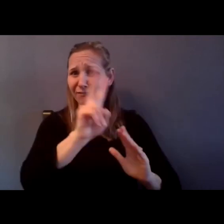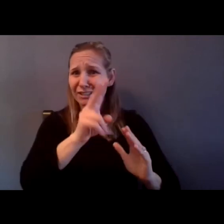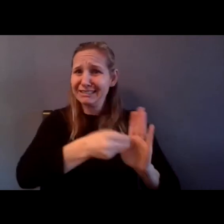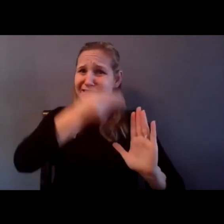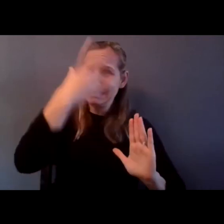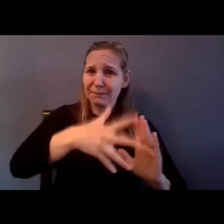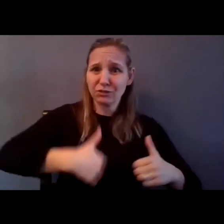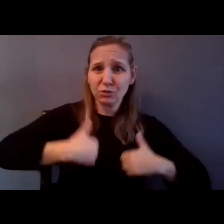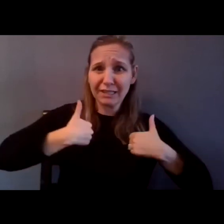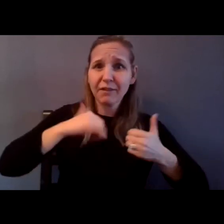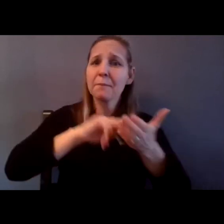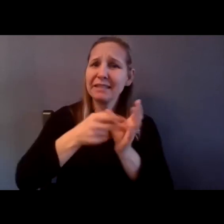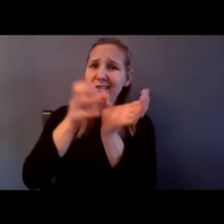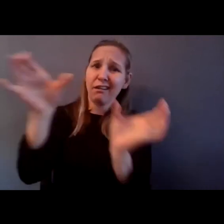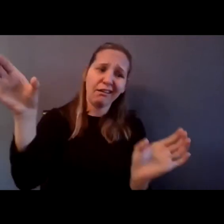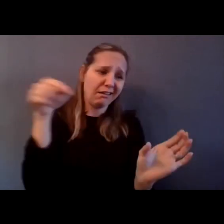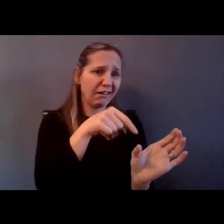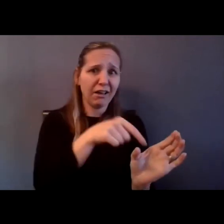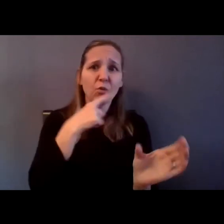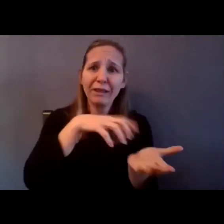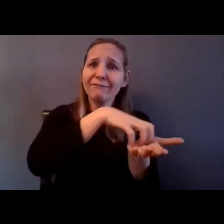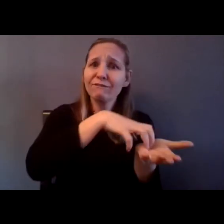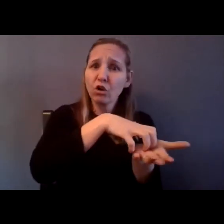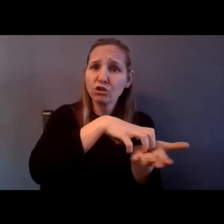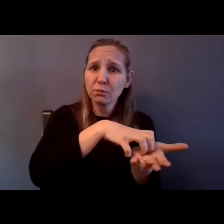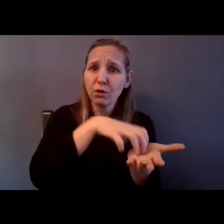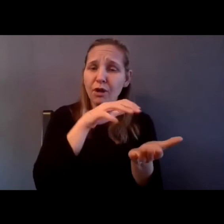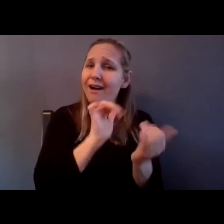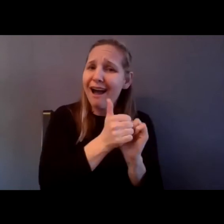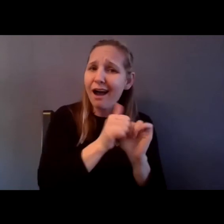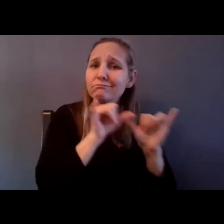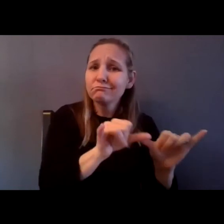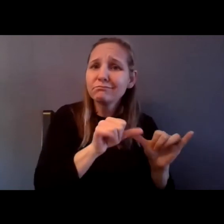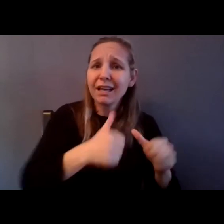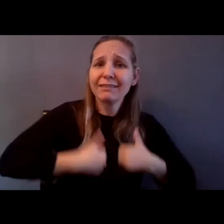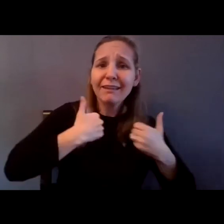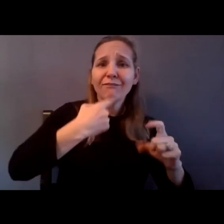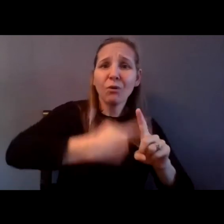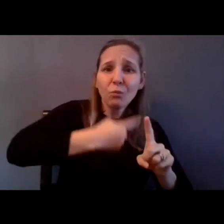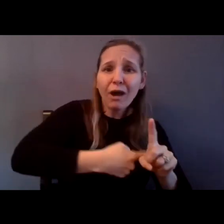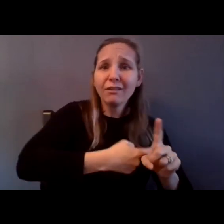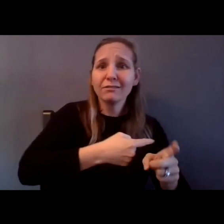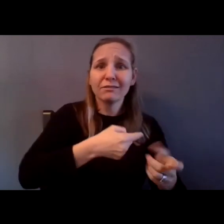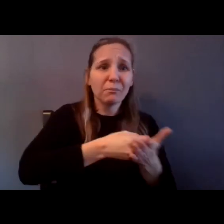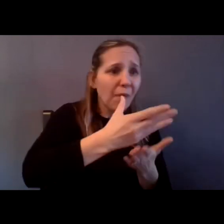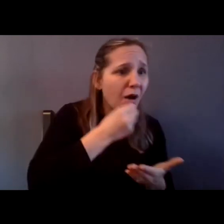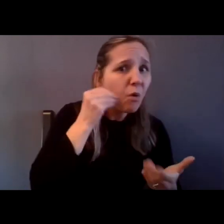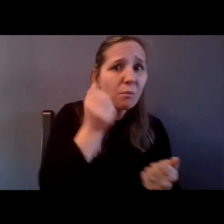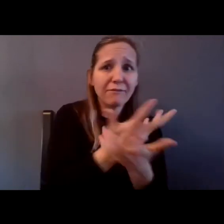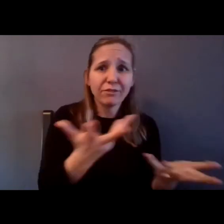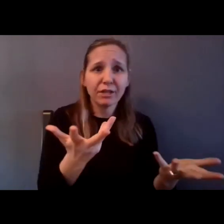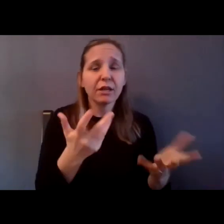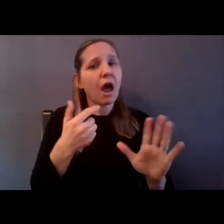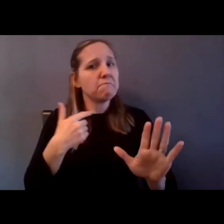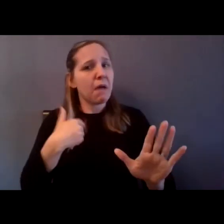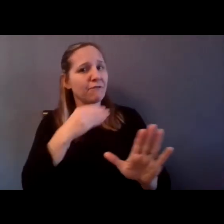incredibly vulnerable to forced displacement through property speculation. And I don't have data on that,